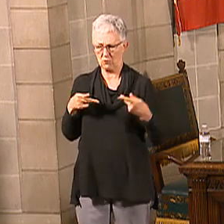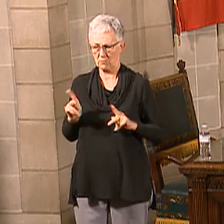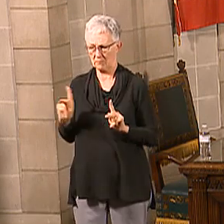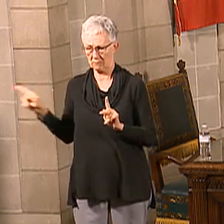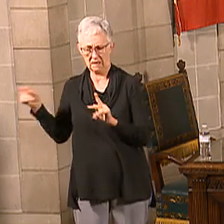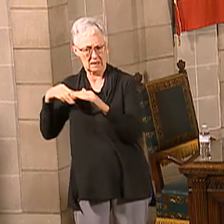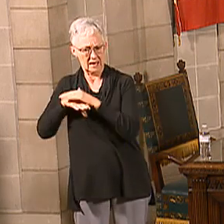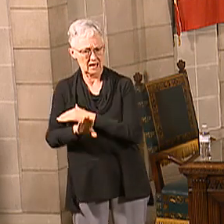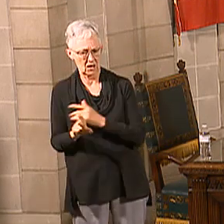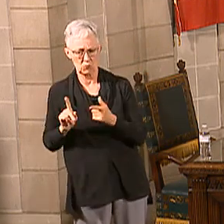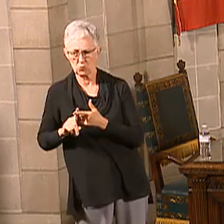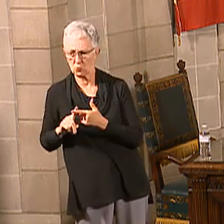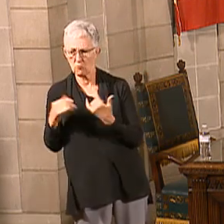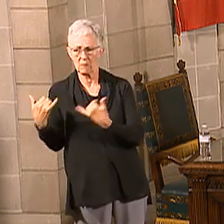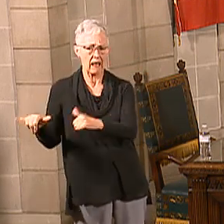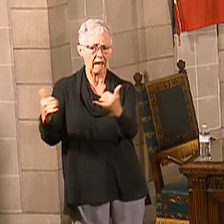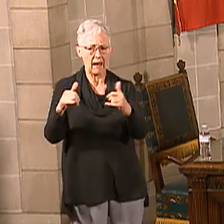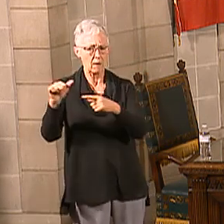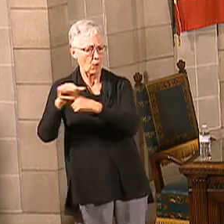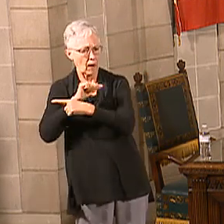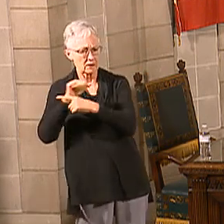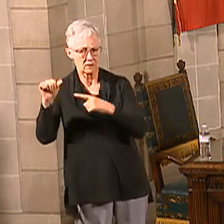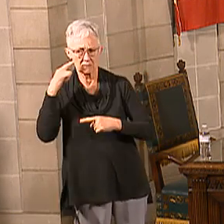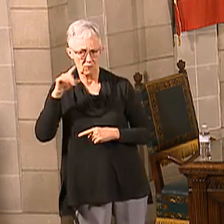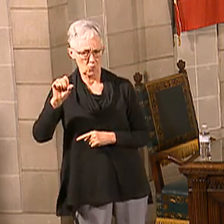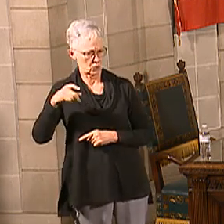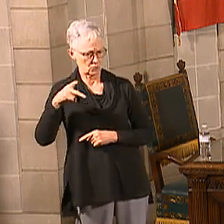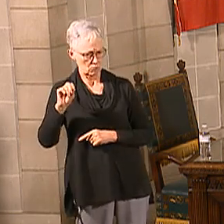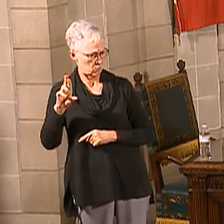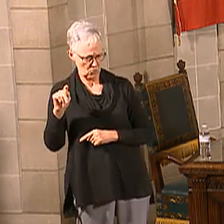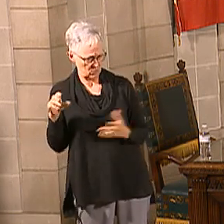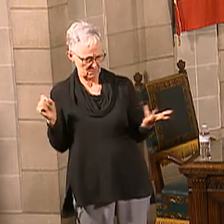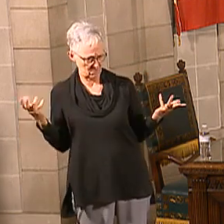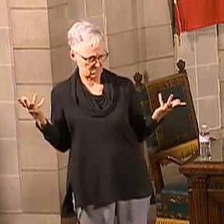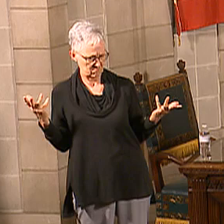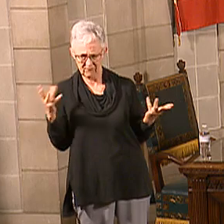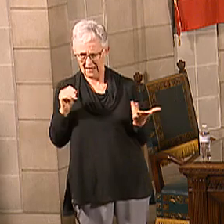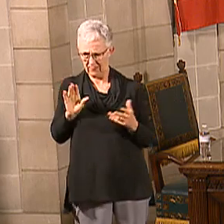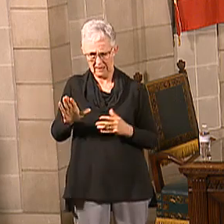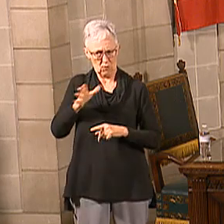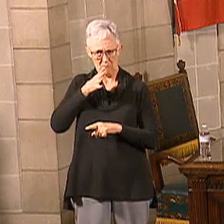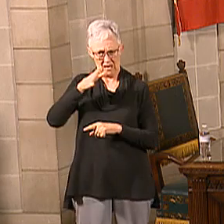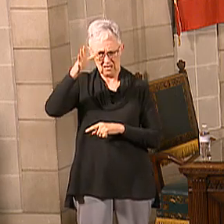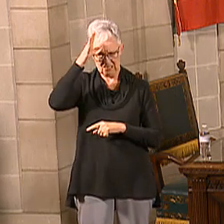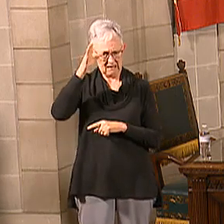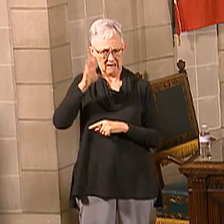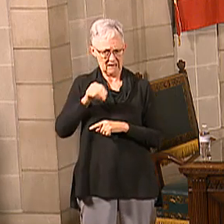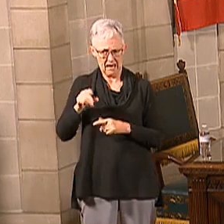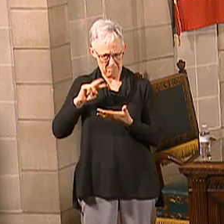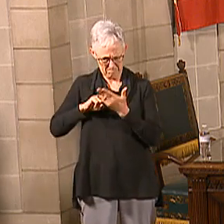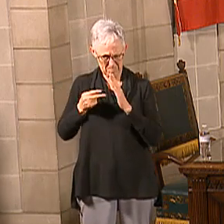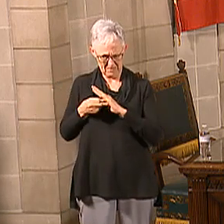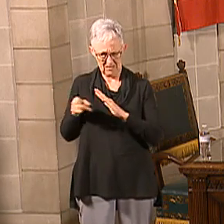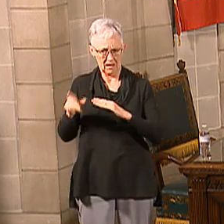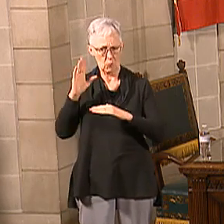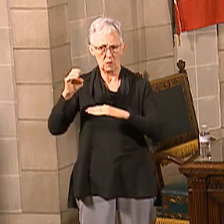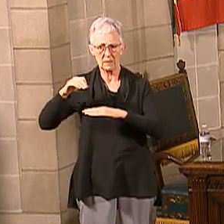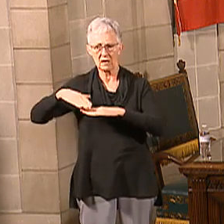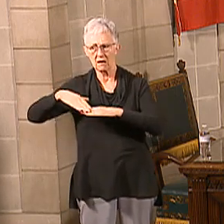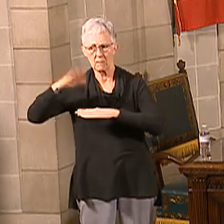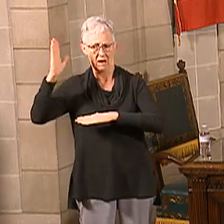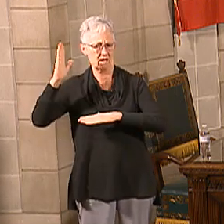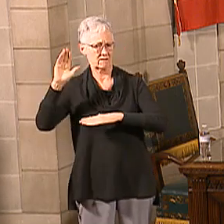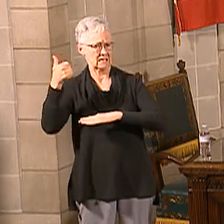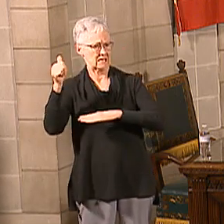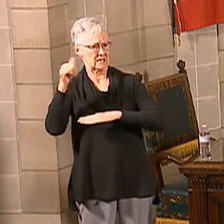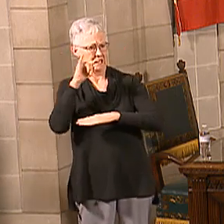having kids gather for a club sport that's going to have a bunch of kids, maybe more than 10 that are playing soccer or some other sport all